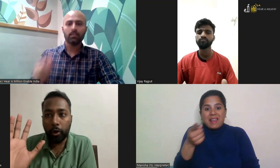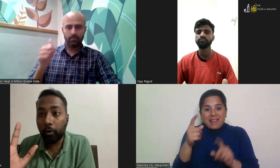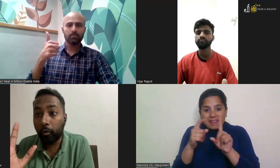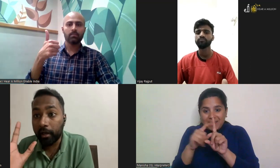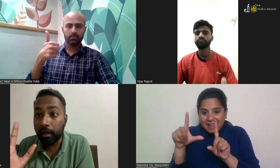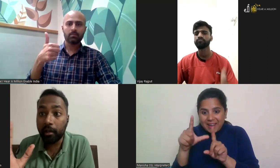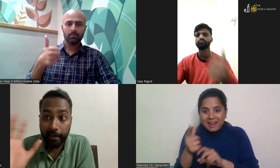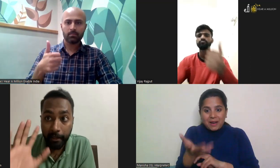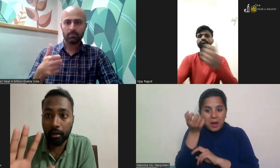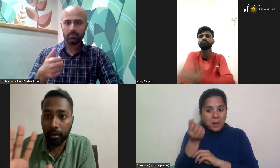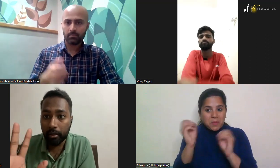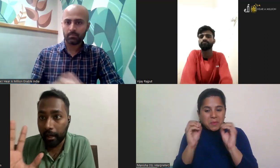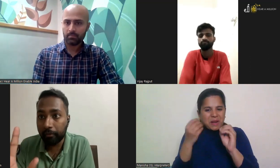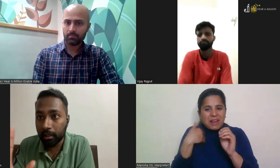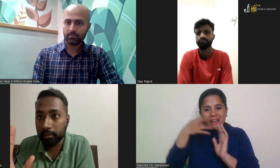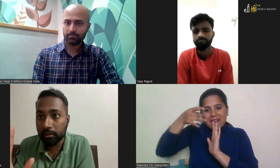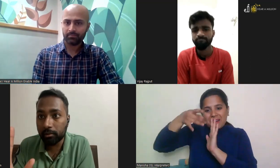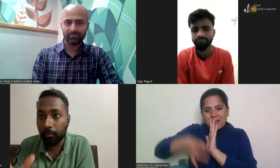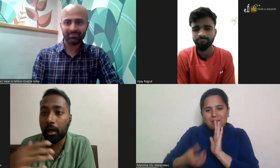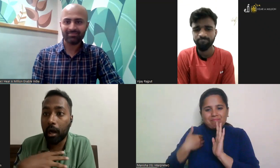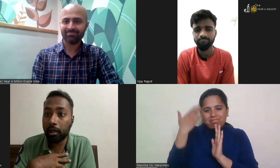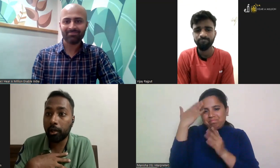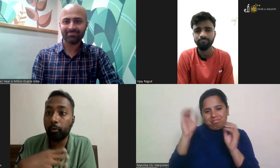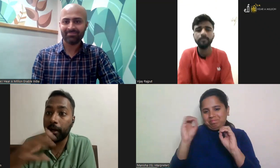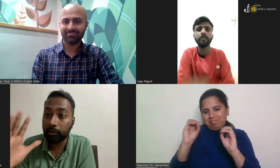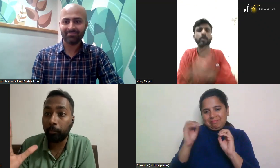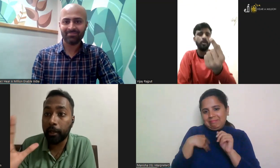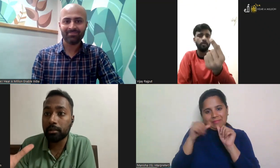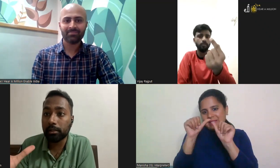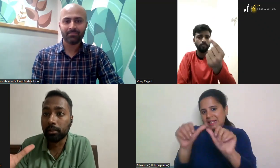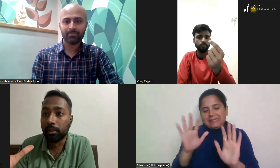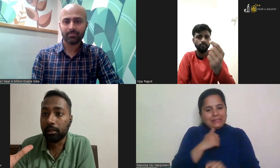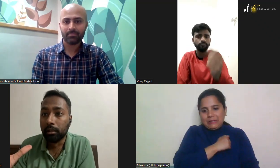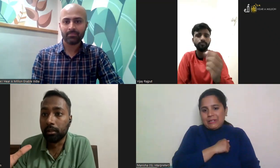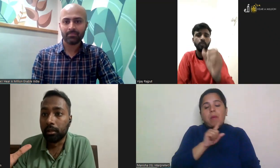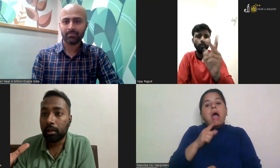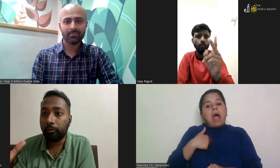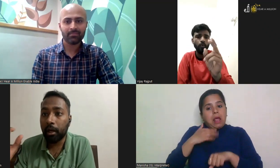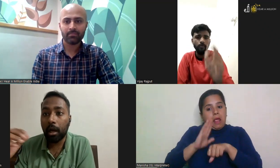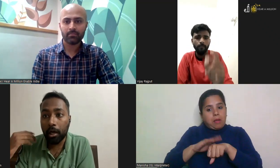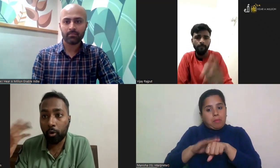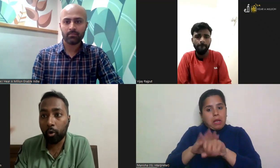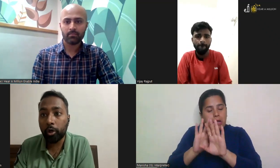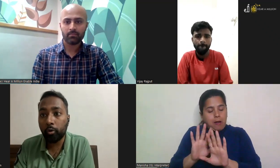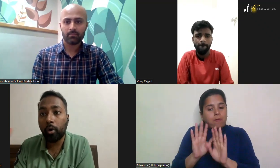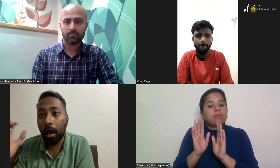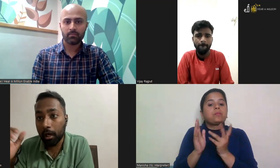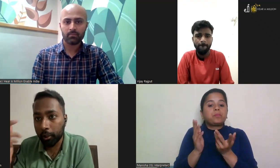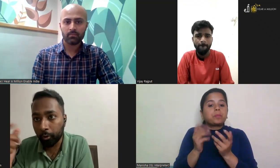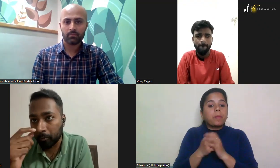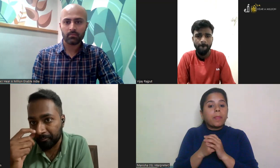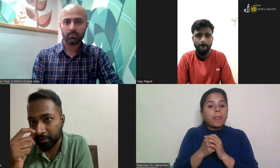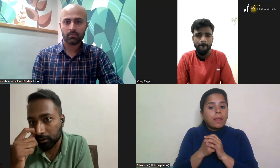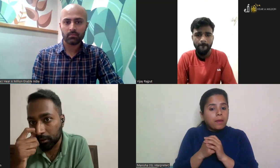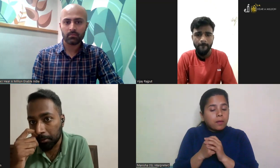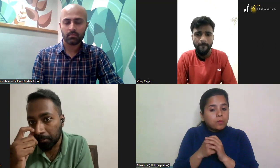I don't know in detail driving license, but I have experience when I go to